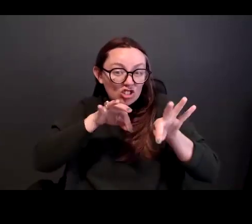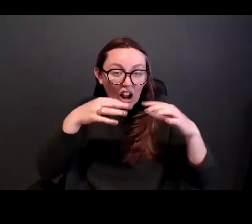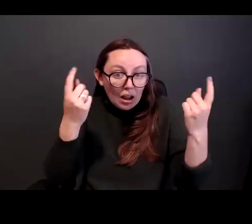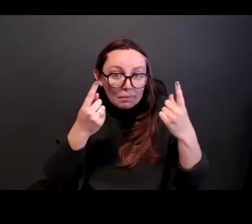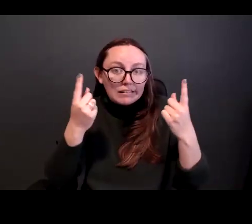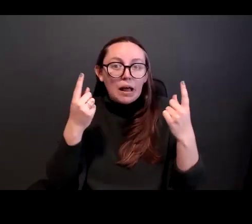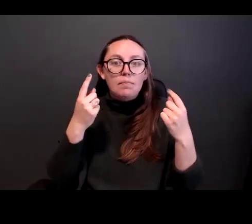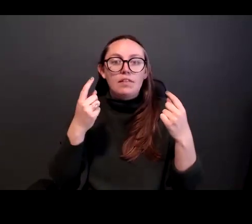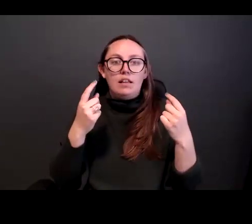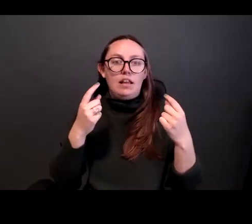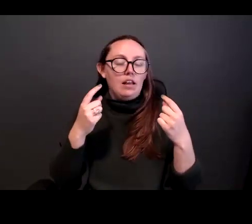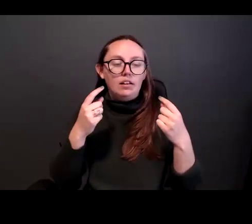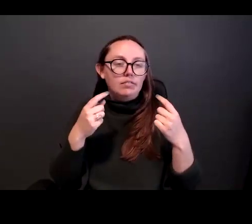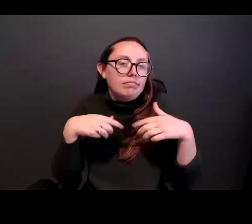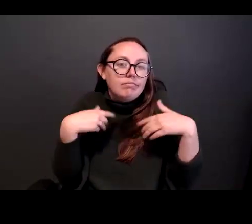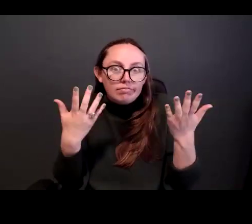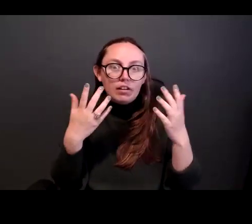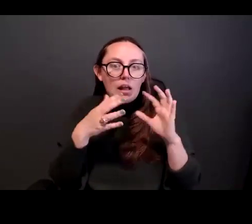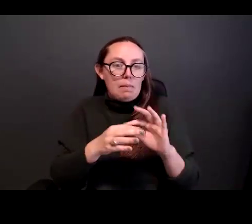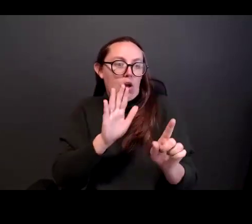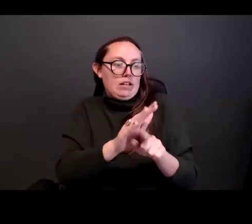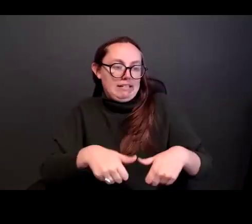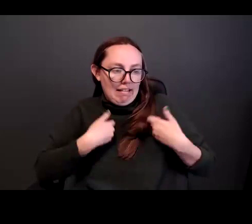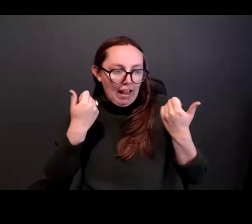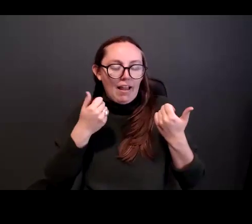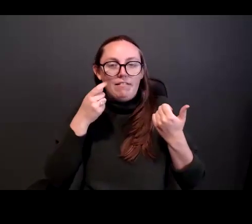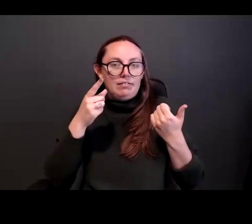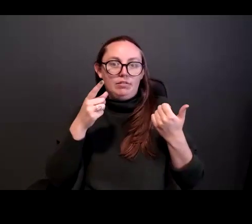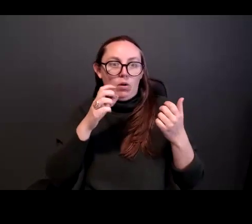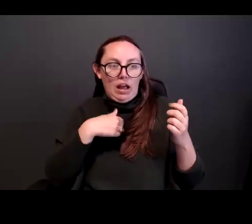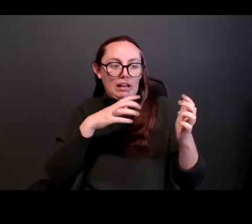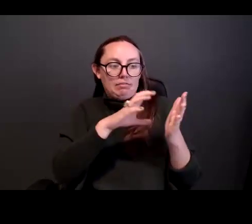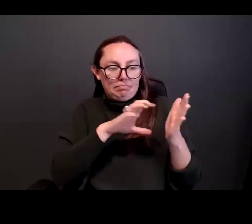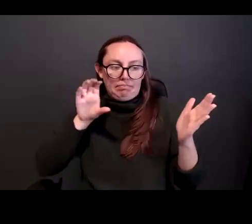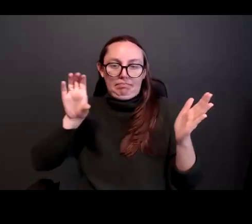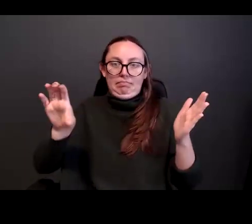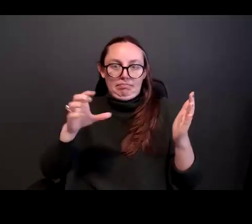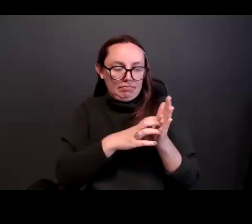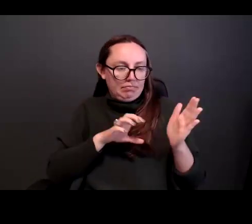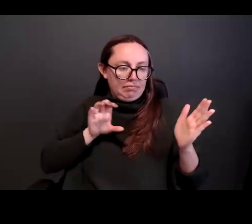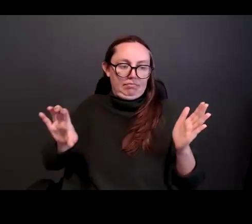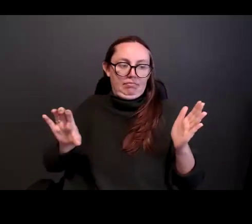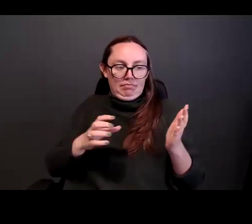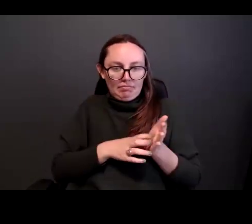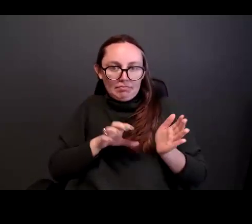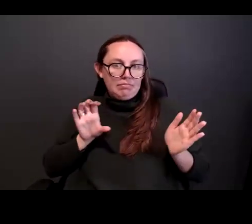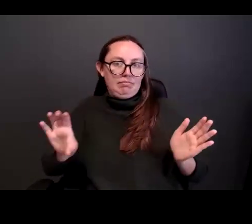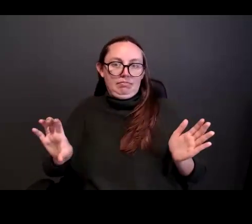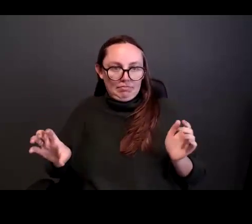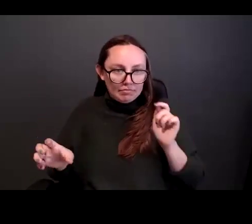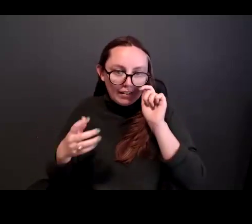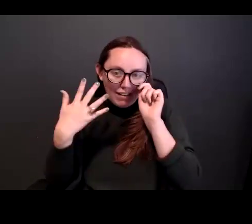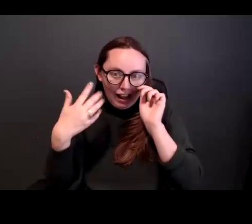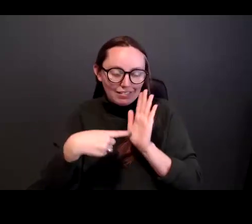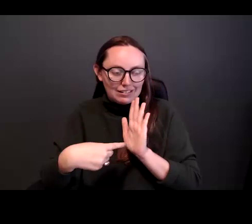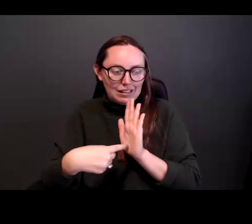experienced over the course of his life. And this is actually a really good interview, so I was able to pull some different things. So let me make that a little bigger. So let's